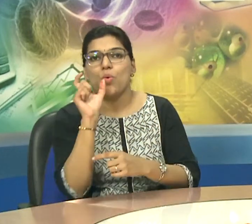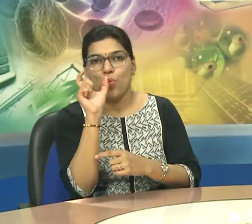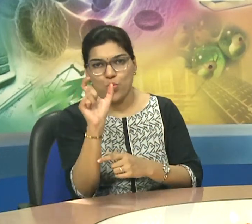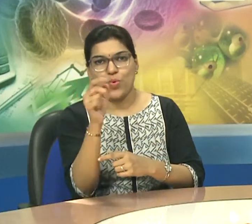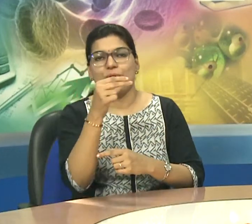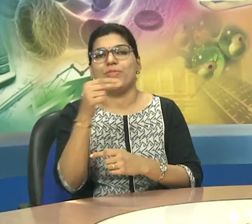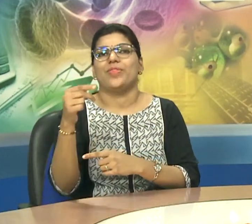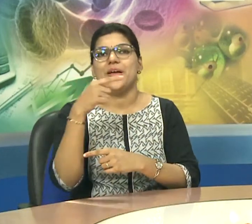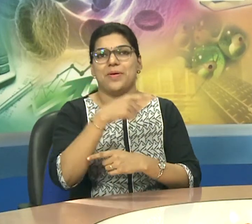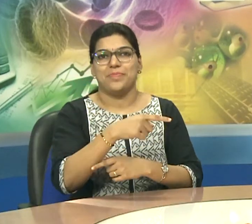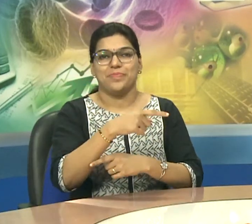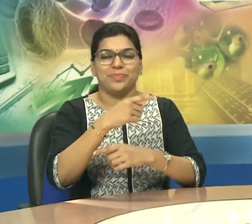drops in